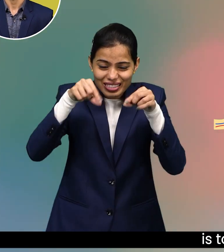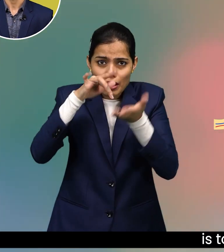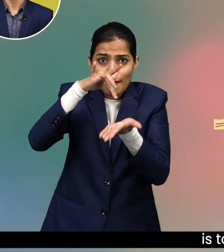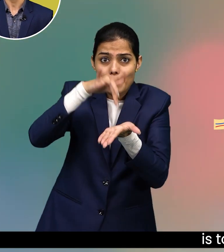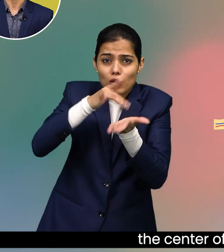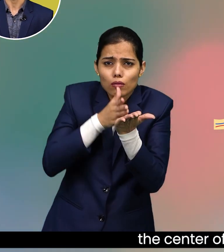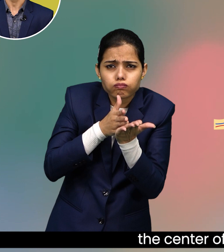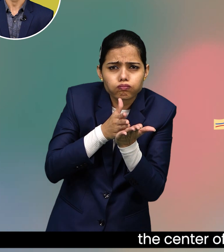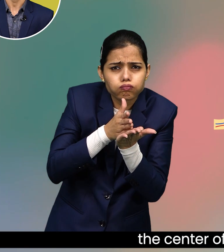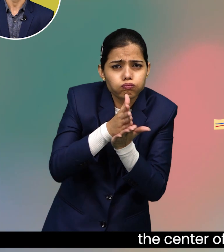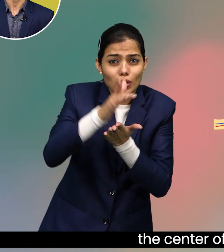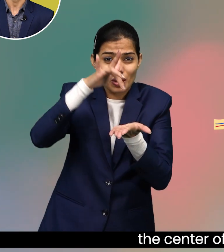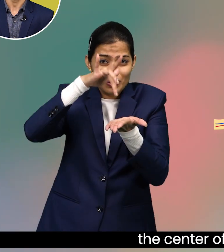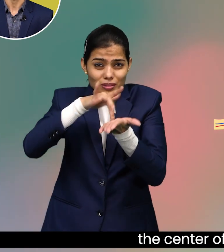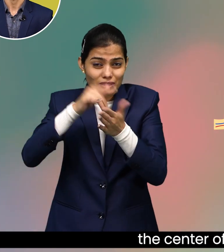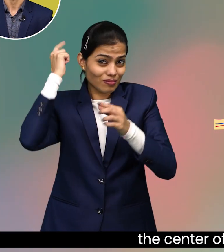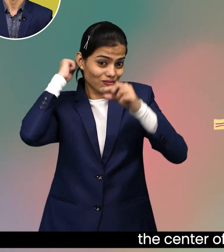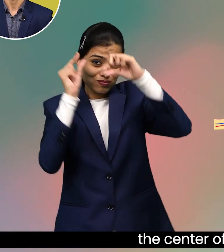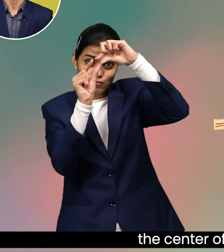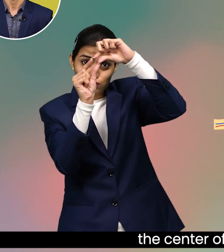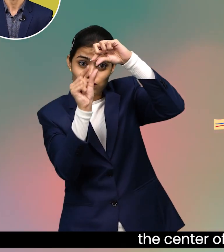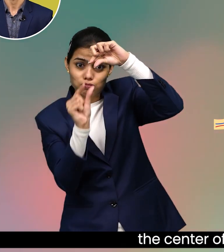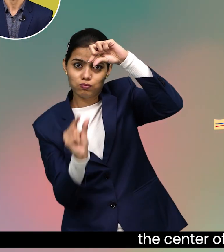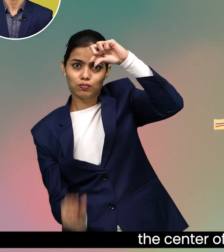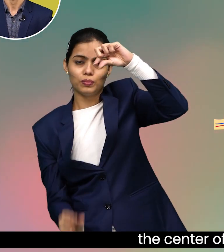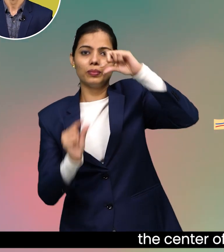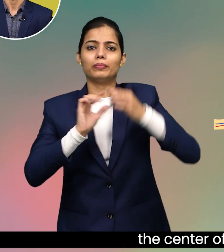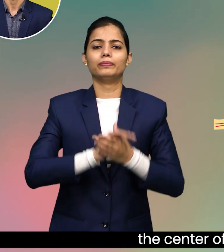is towards the center of the spinal cord.